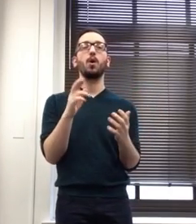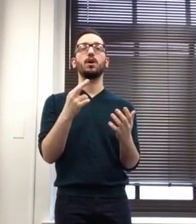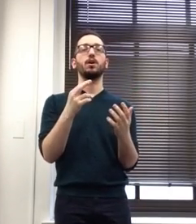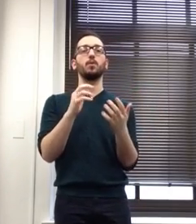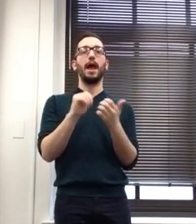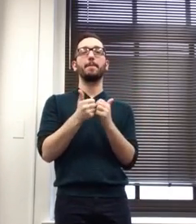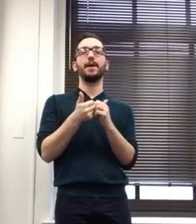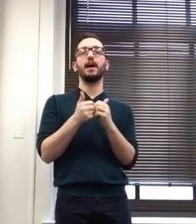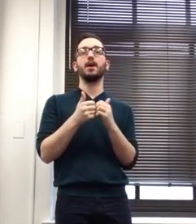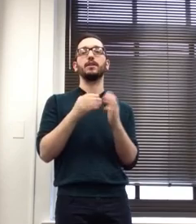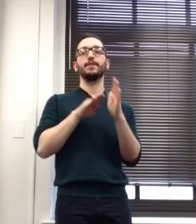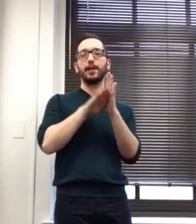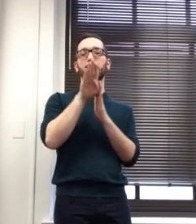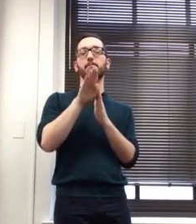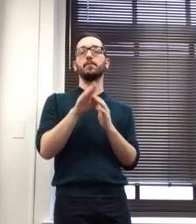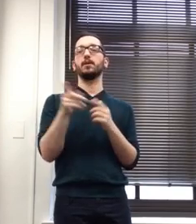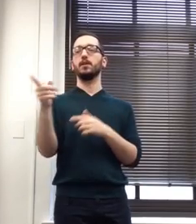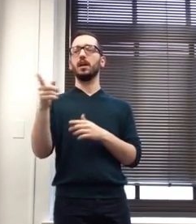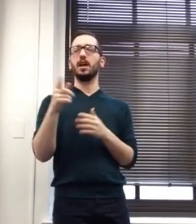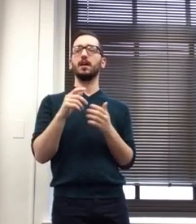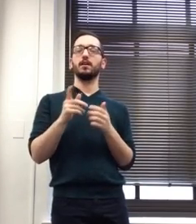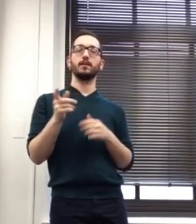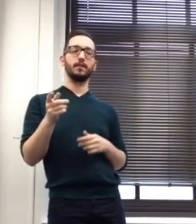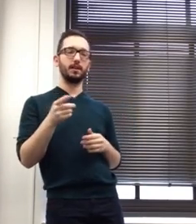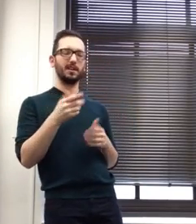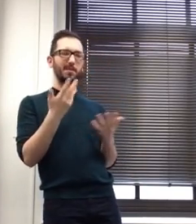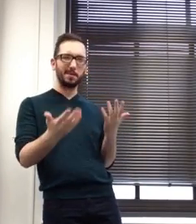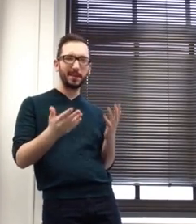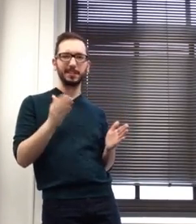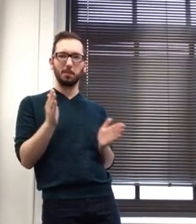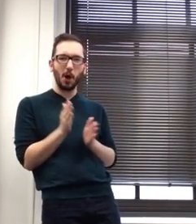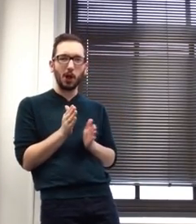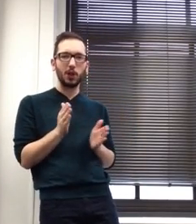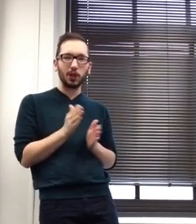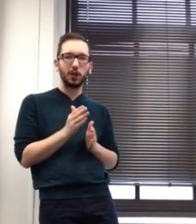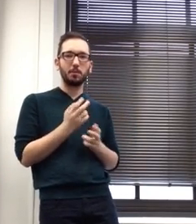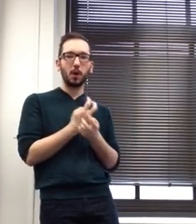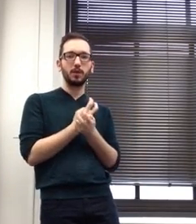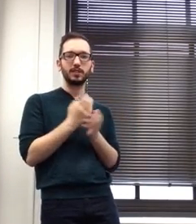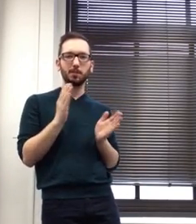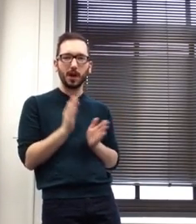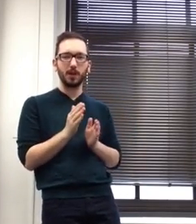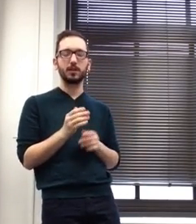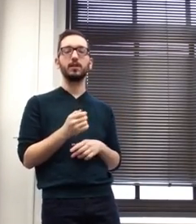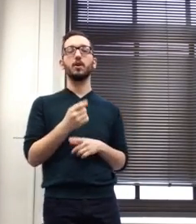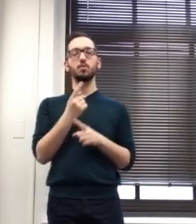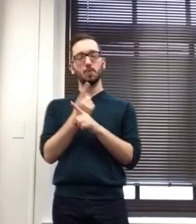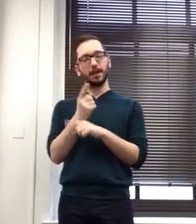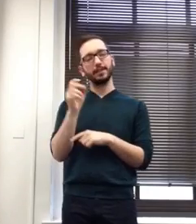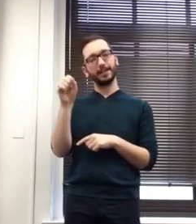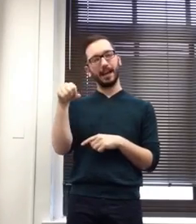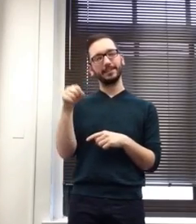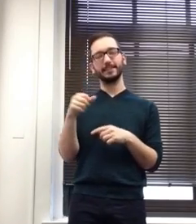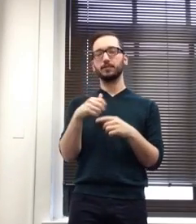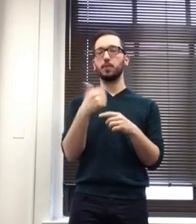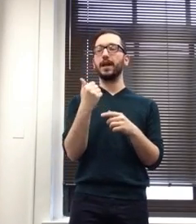Smaller. Okay, smaller? That's true. Much smaller. Donna? Excuse me? You know, we say fragile. We say that the